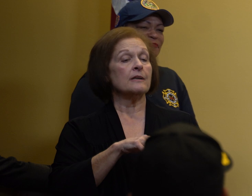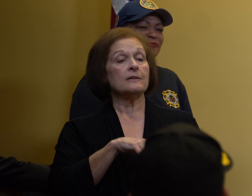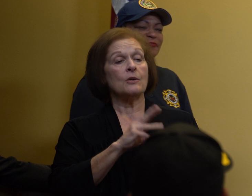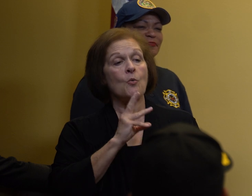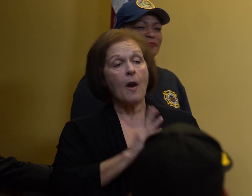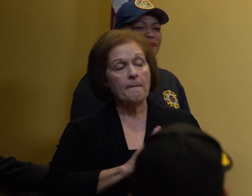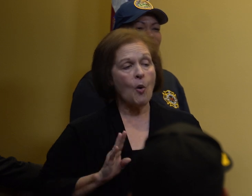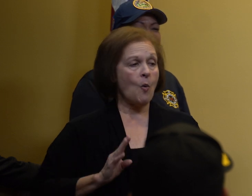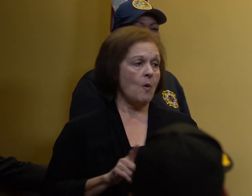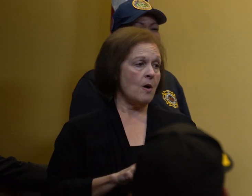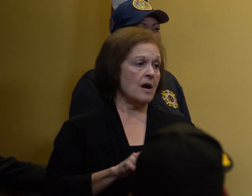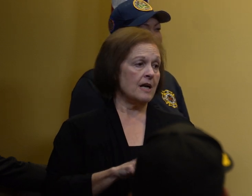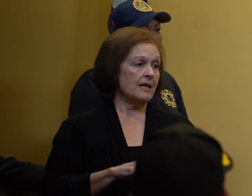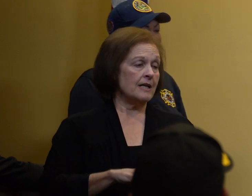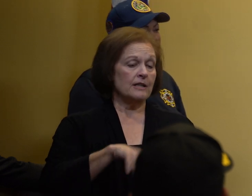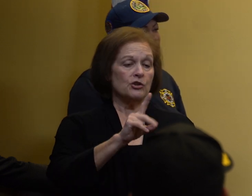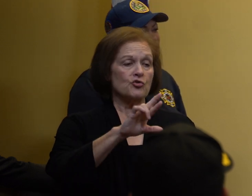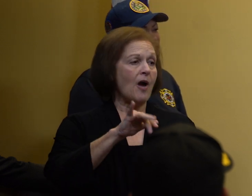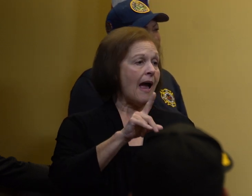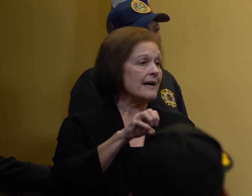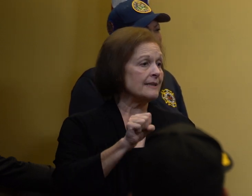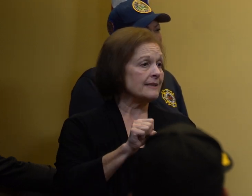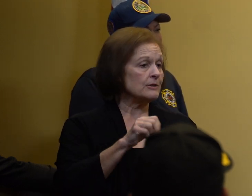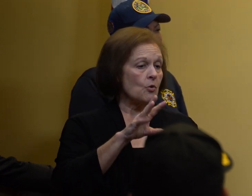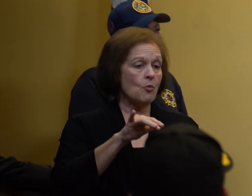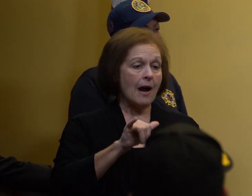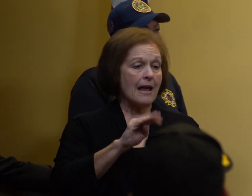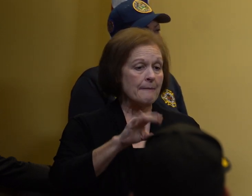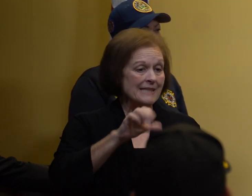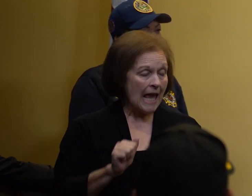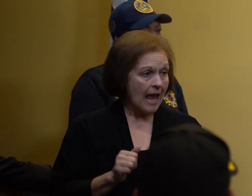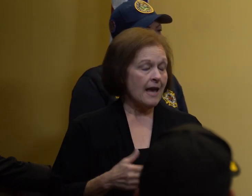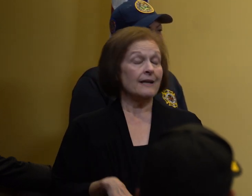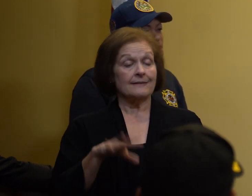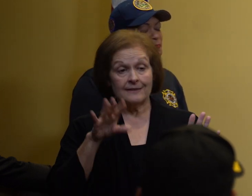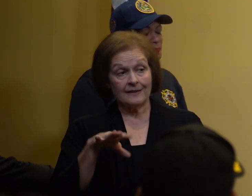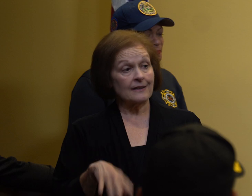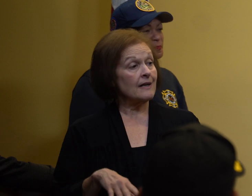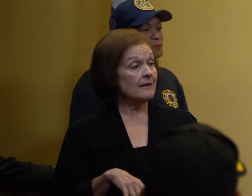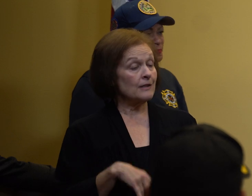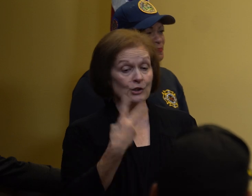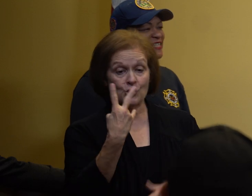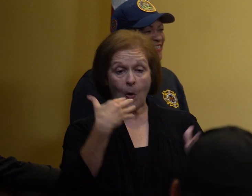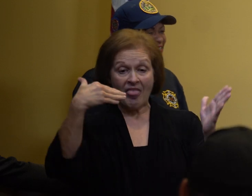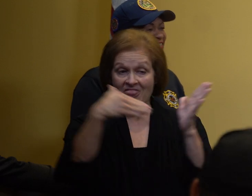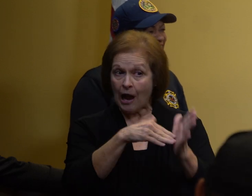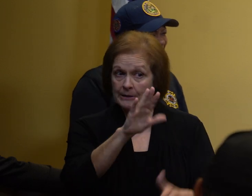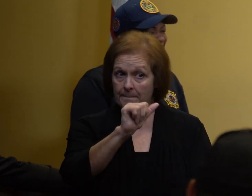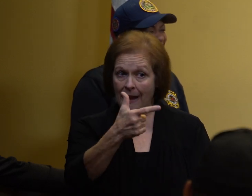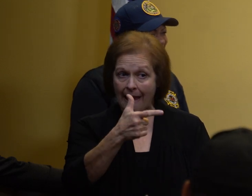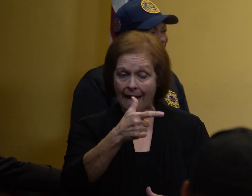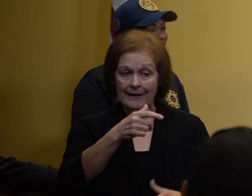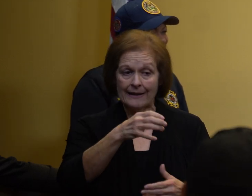Board, and to the Dryas YMCA. This isn't a competition, but we gave out over 2,000 bags of sand to